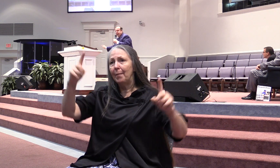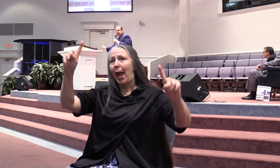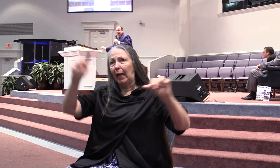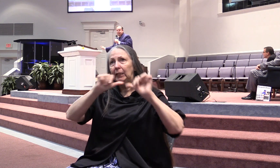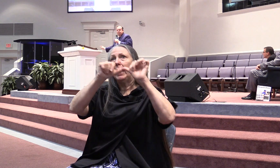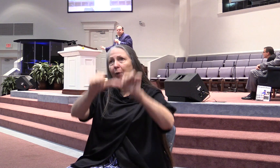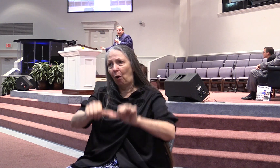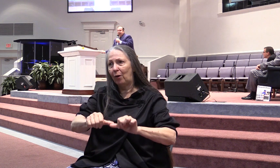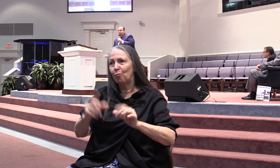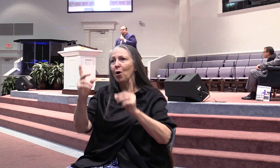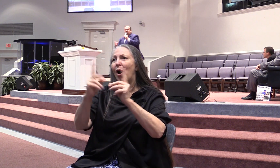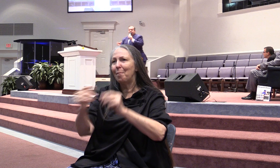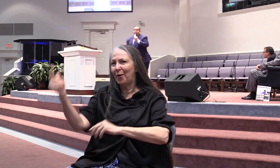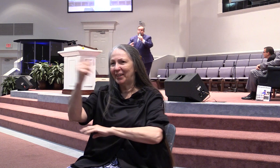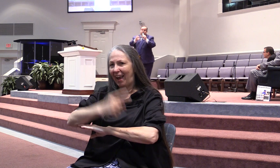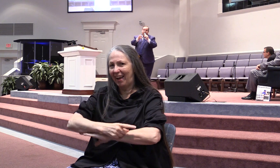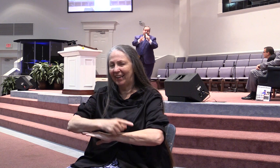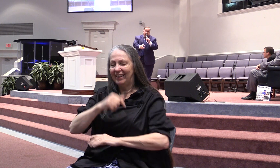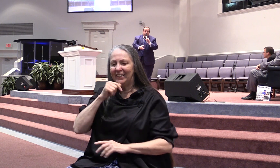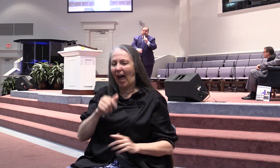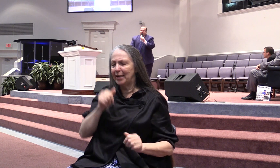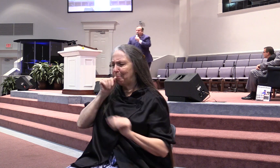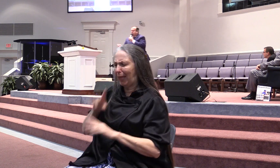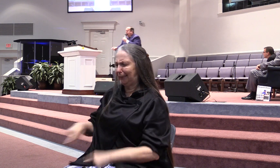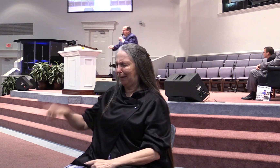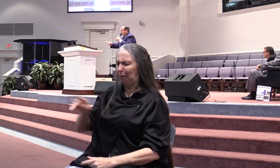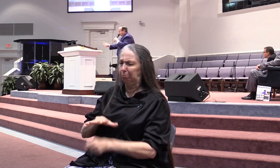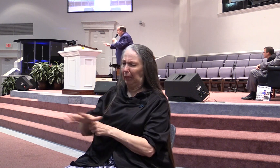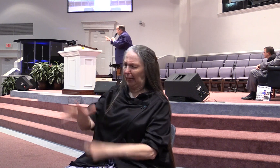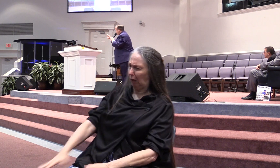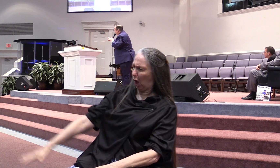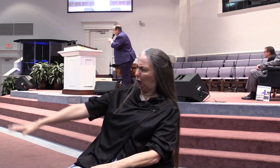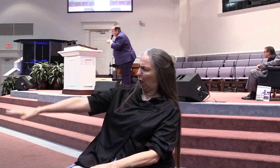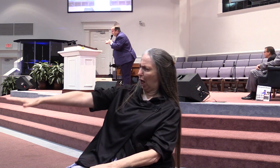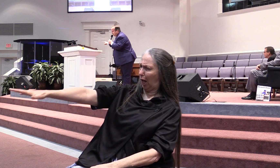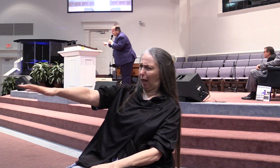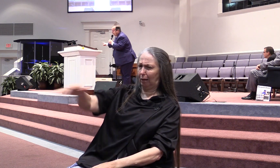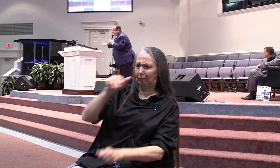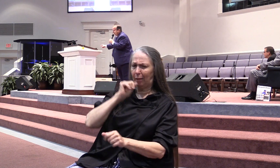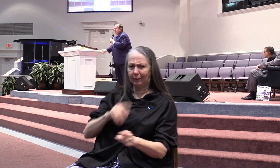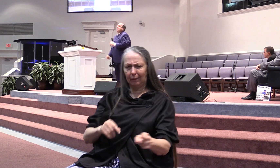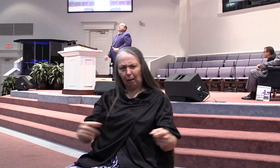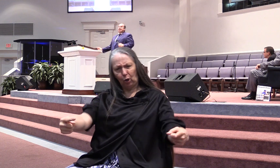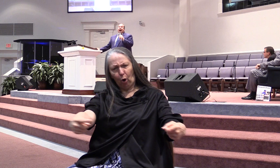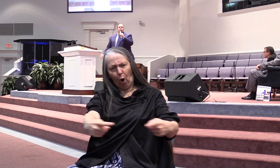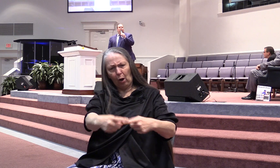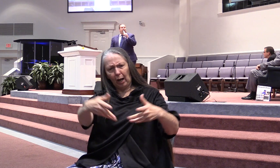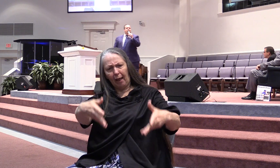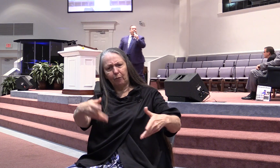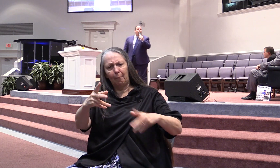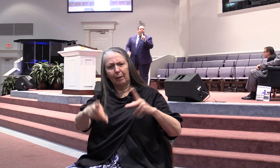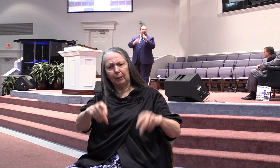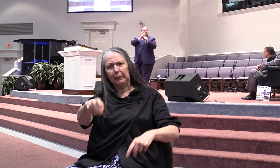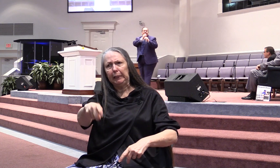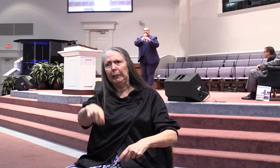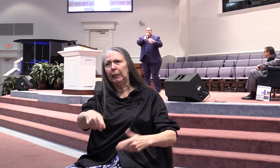another day. It wasn't there to enrich him. It was there to sustain somebody else. Now I want to get to